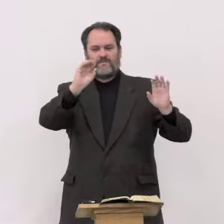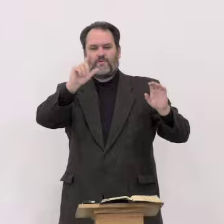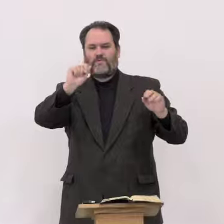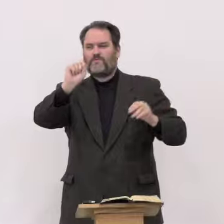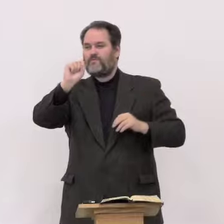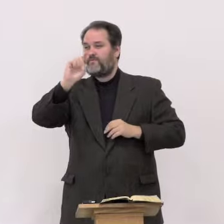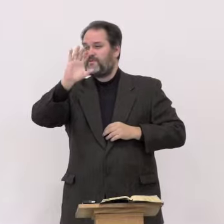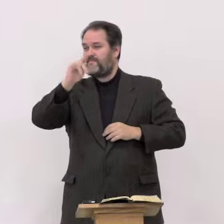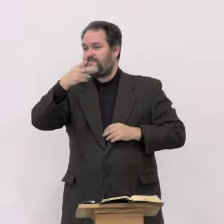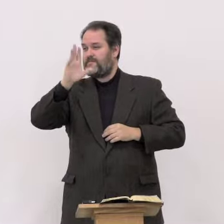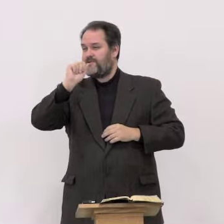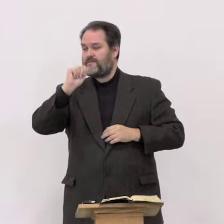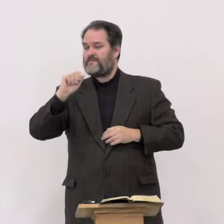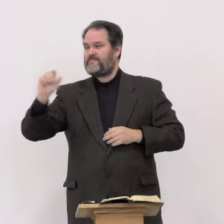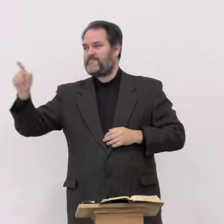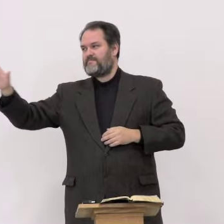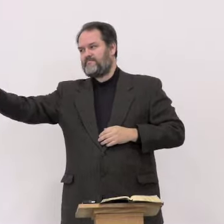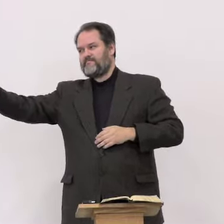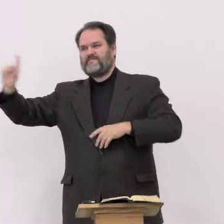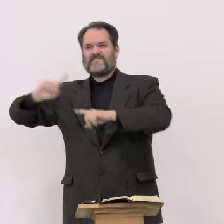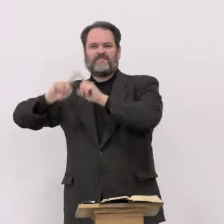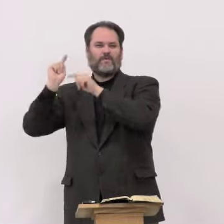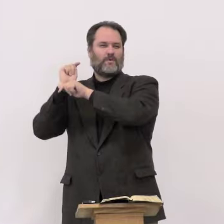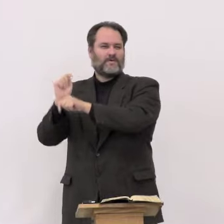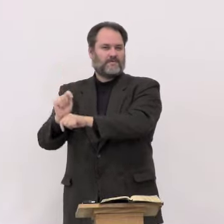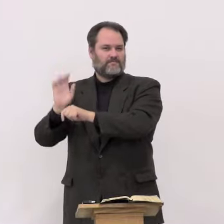Because there's a lot of contradiction with what they were doing.